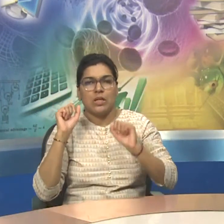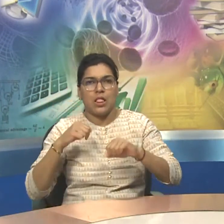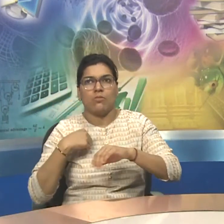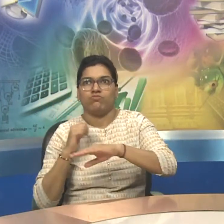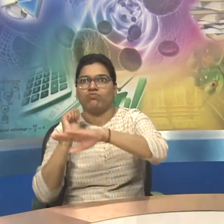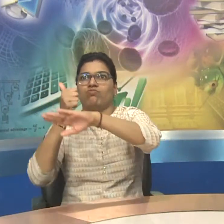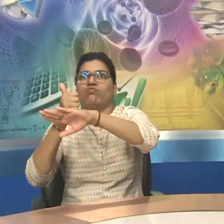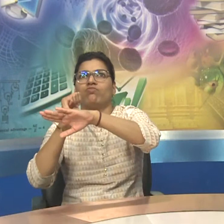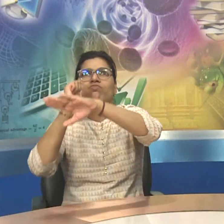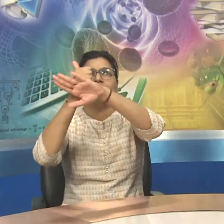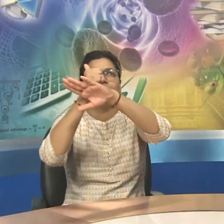of